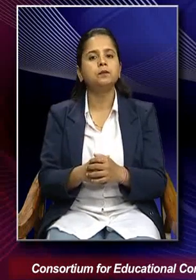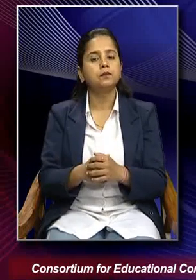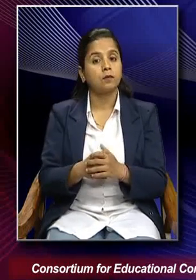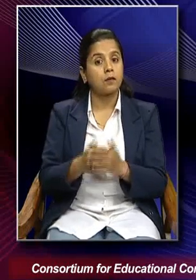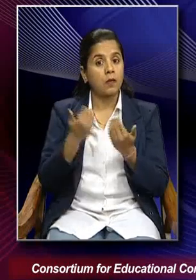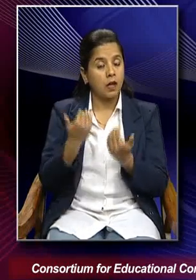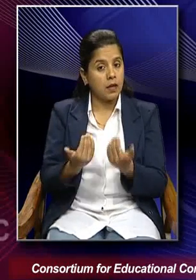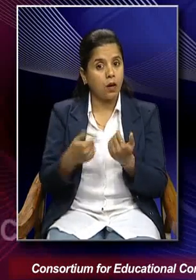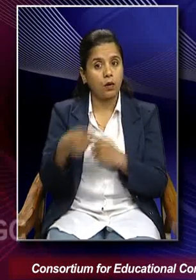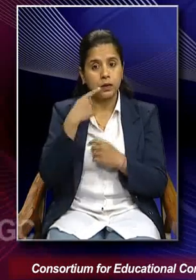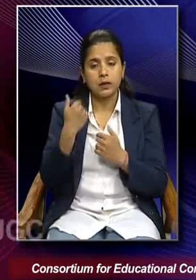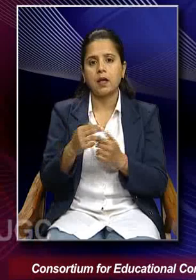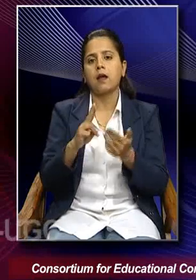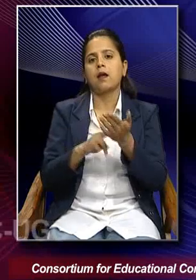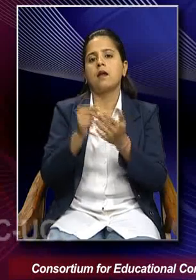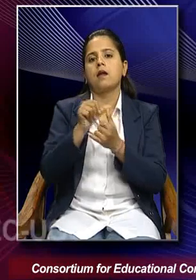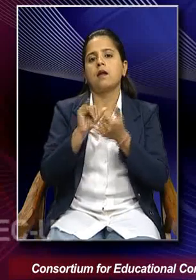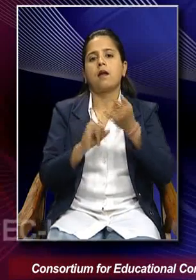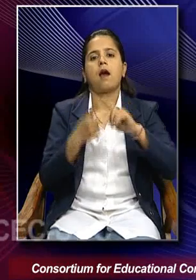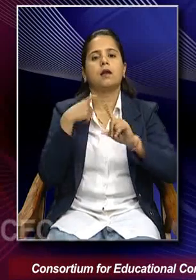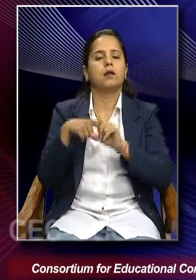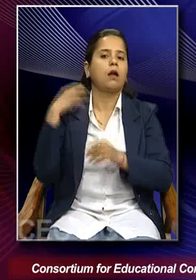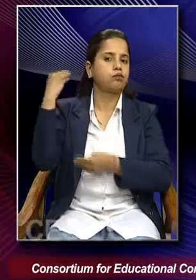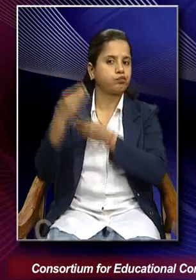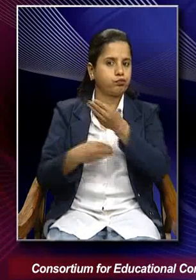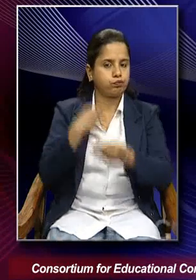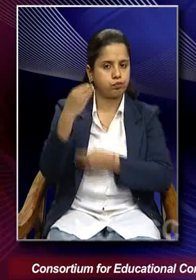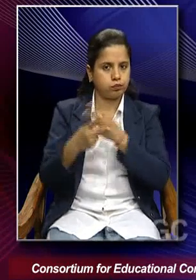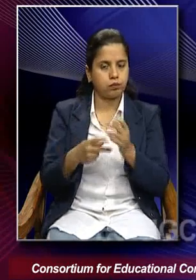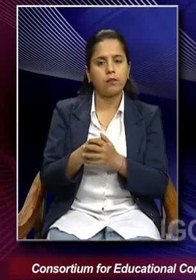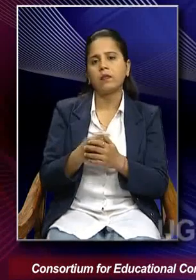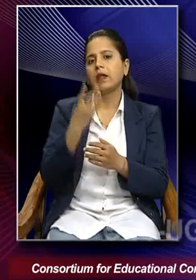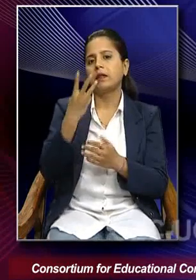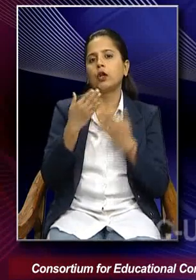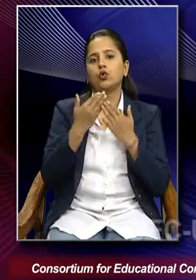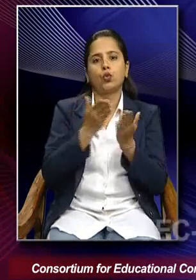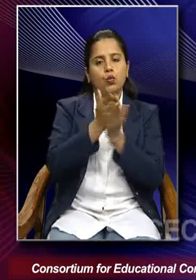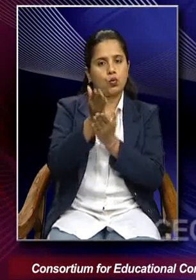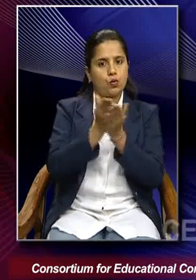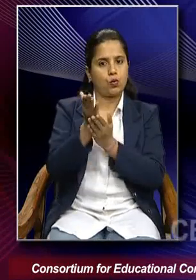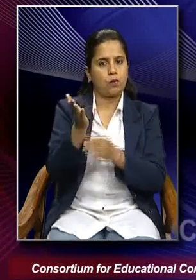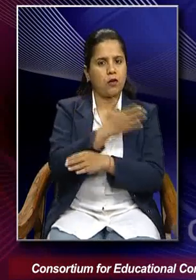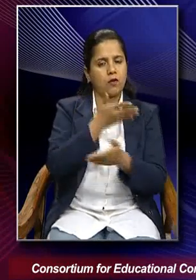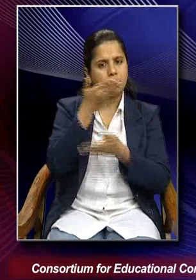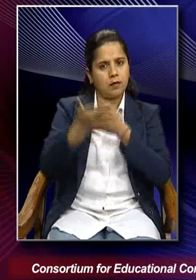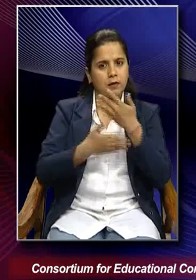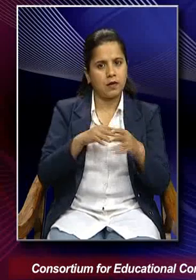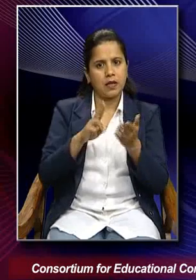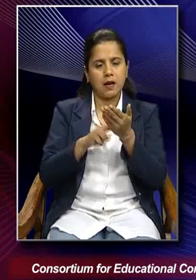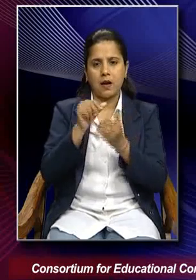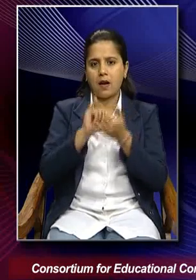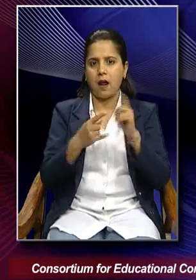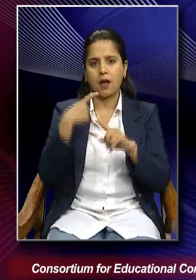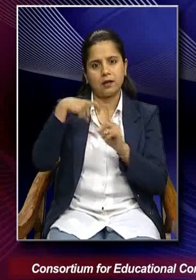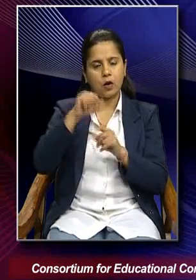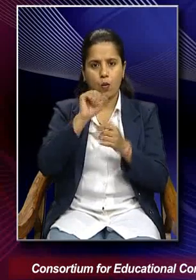Coming now to the Gnostic tradition. There were three schools, as discussed earlier, in the Gnostic